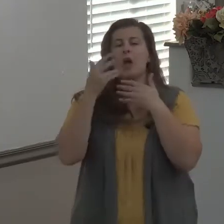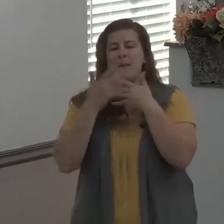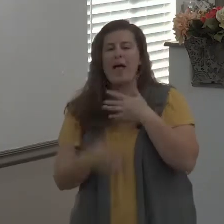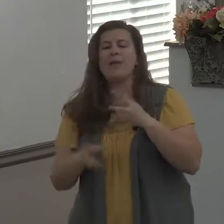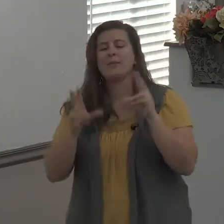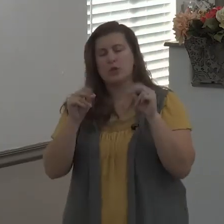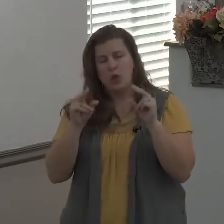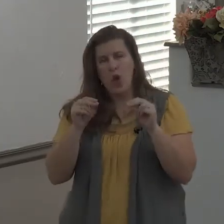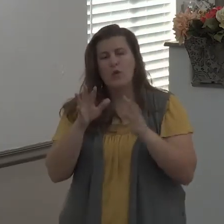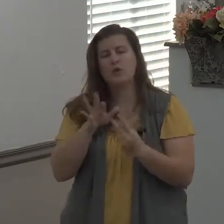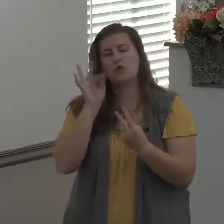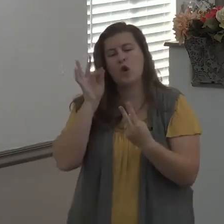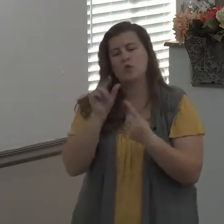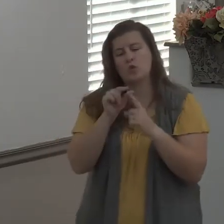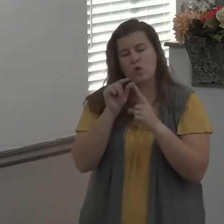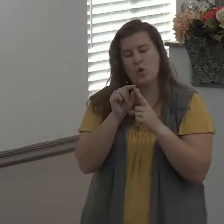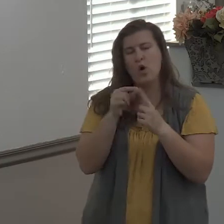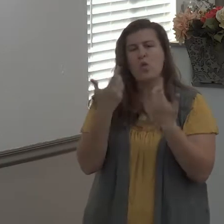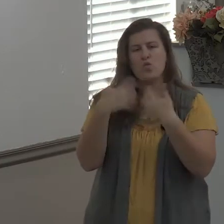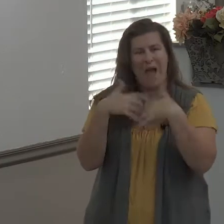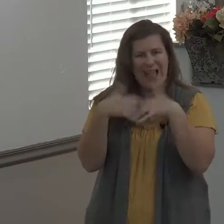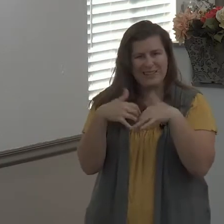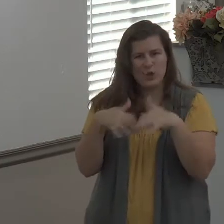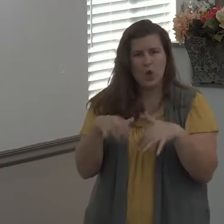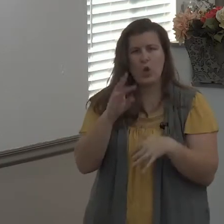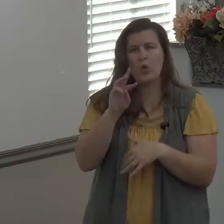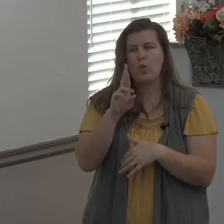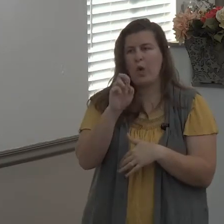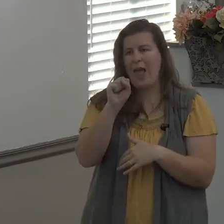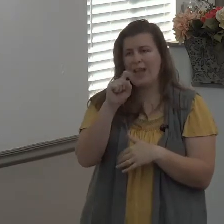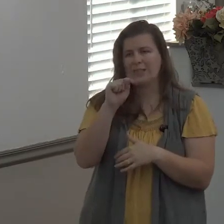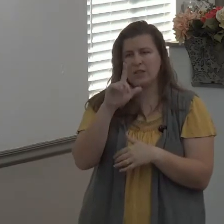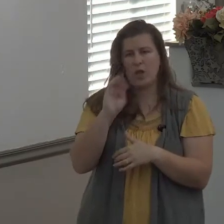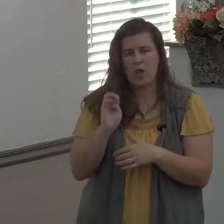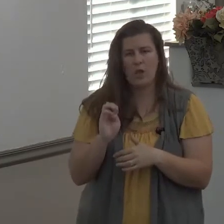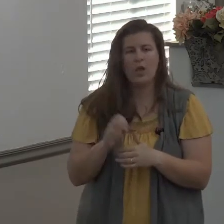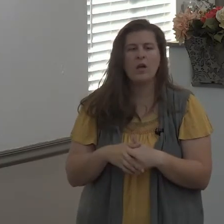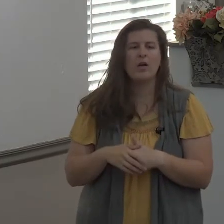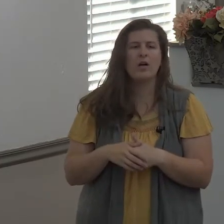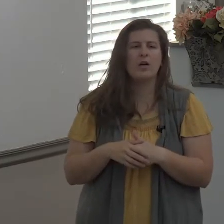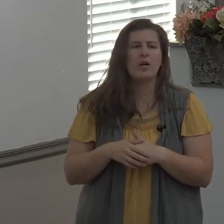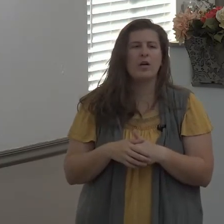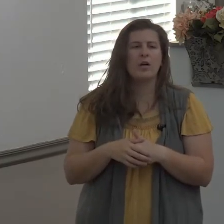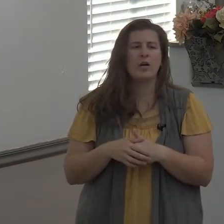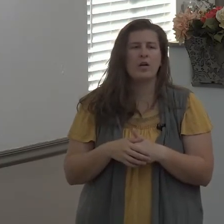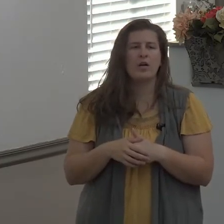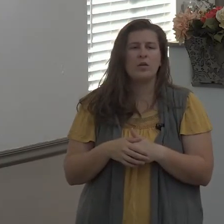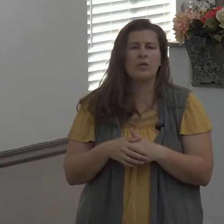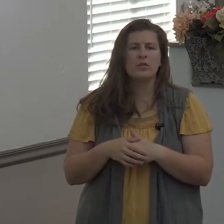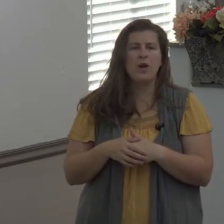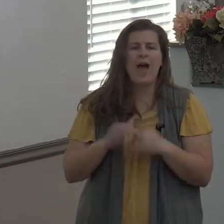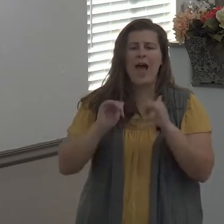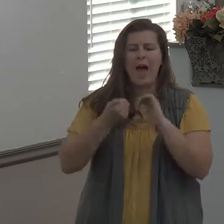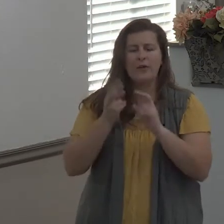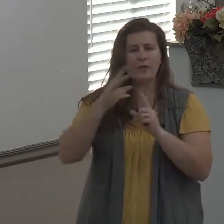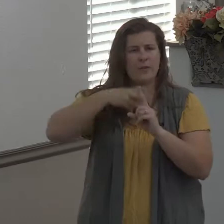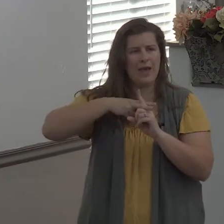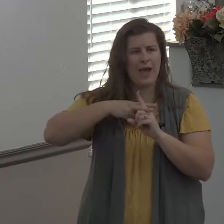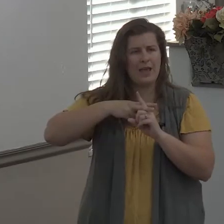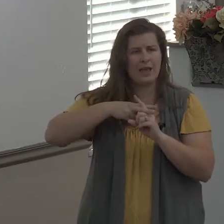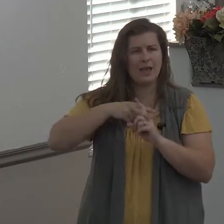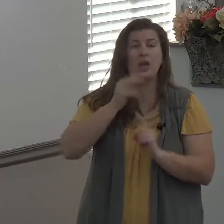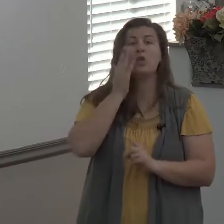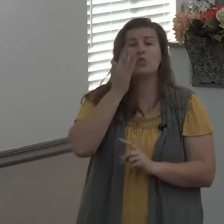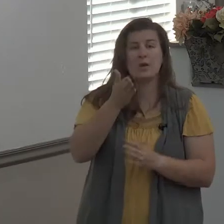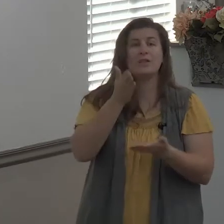For we fight not against flesh and blood. He could have said anything, but He chose the word wrestle, and we need to understand that. Being close combat,